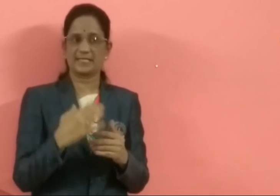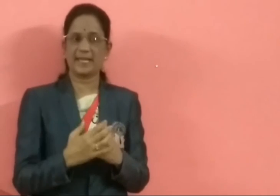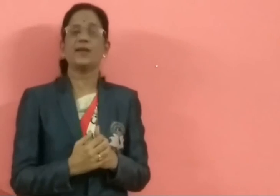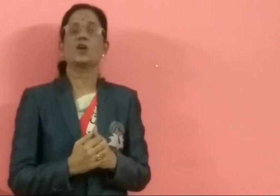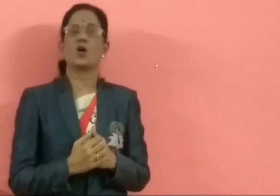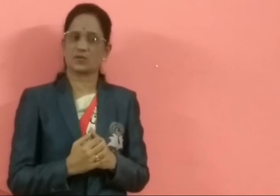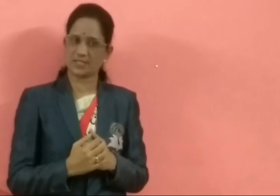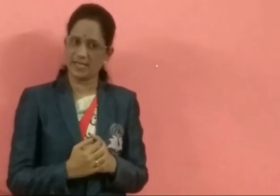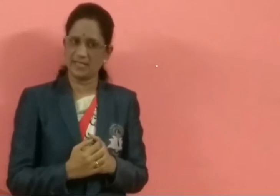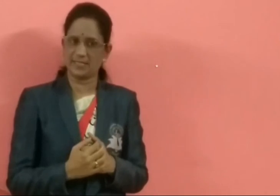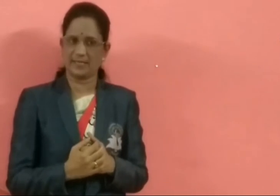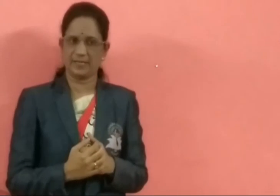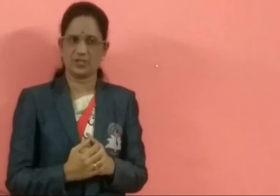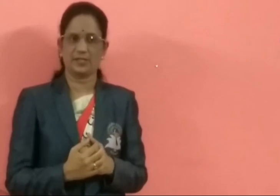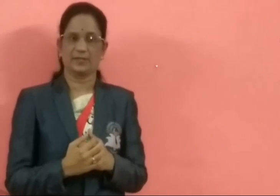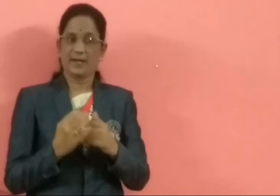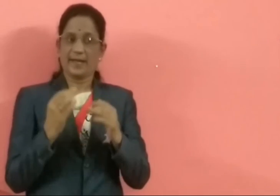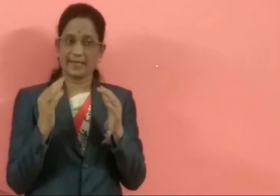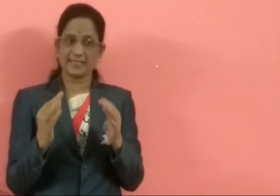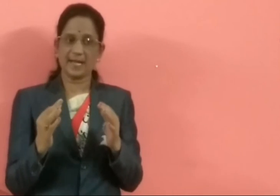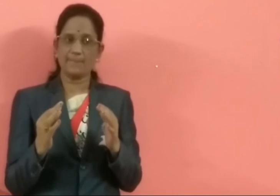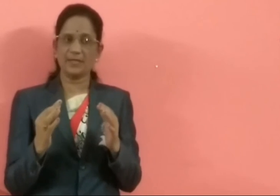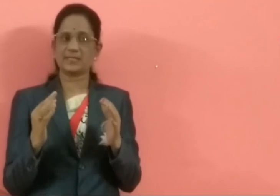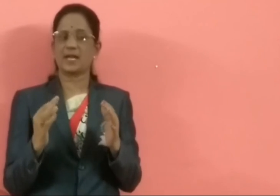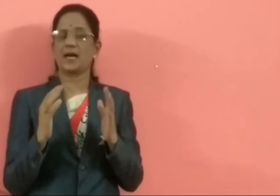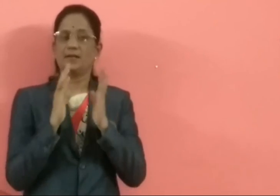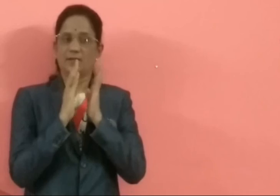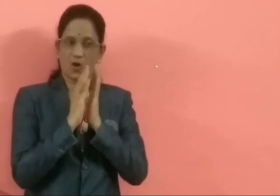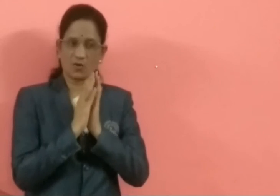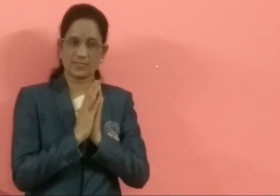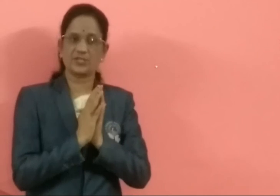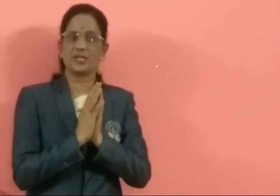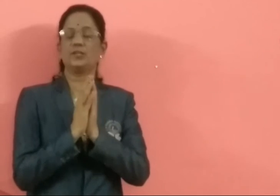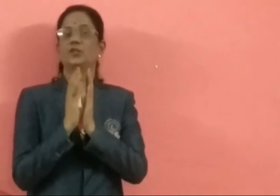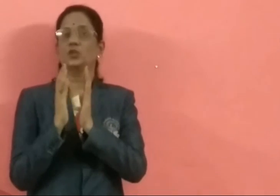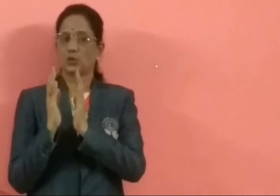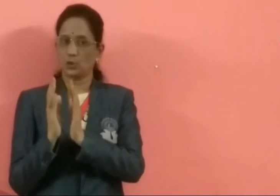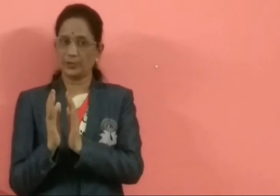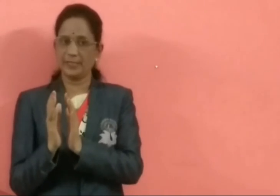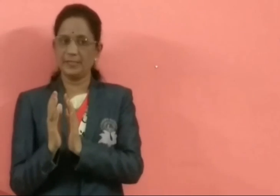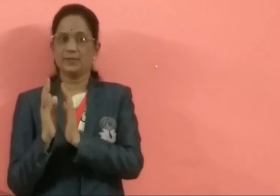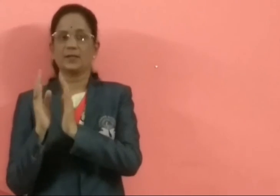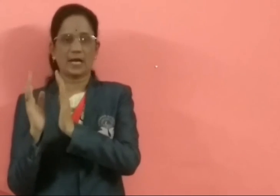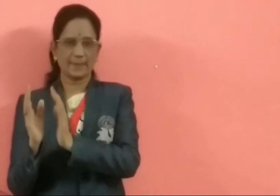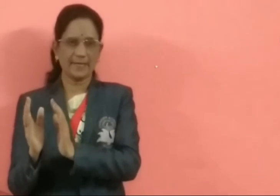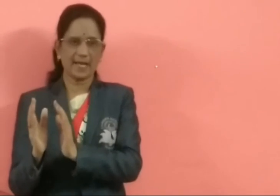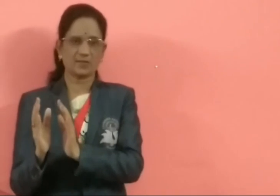a oxidizing agent. Examples are oxygen, chlorine, carbon